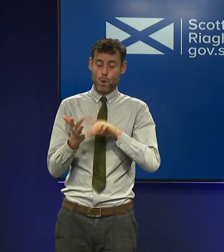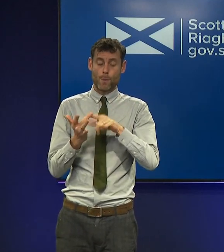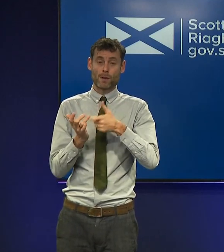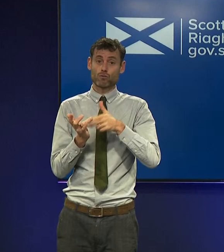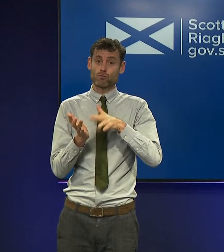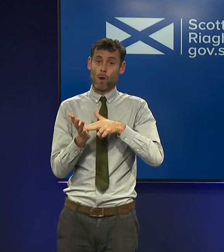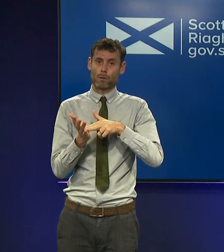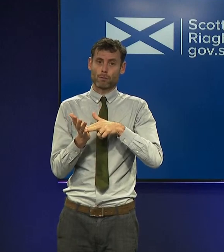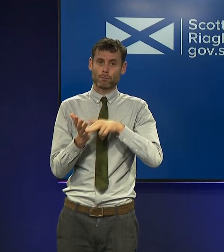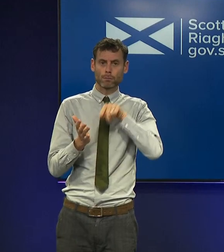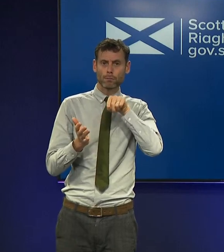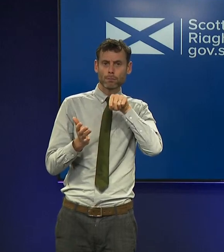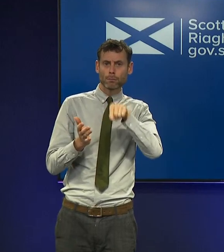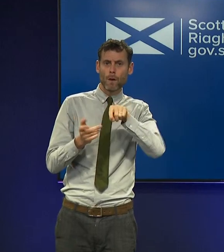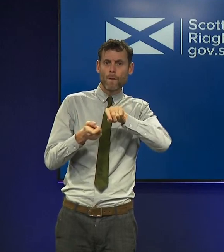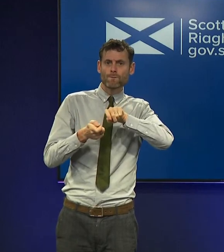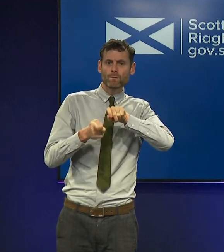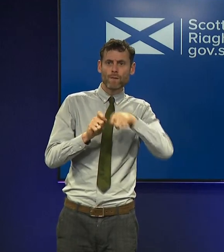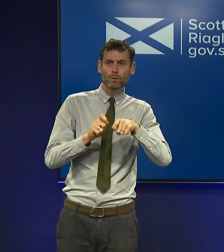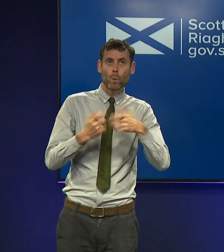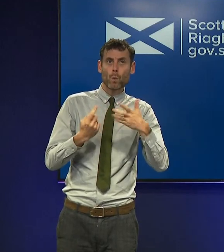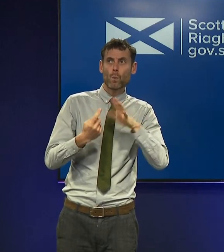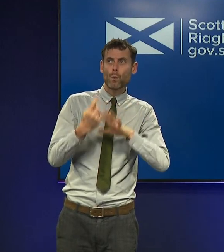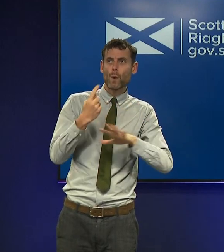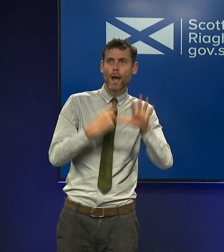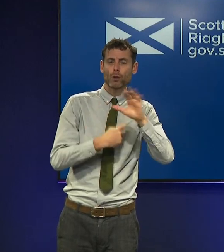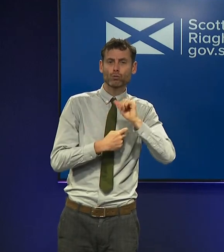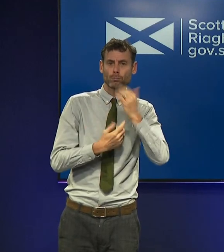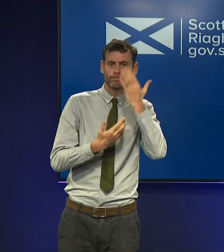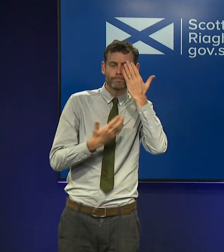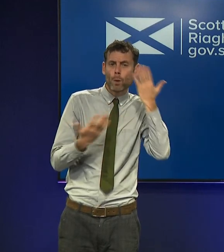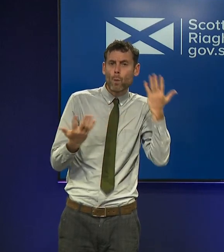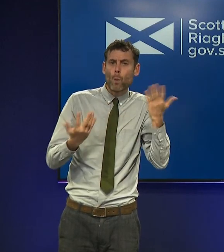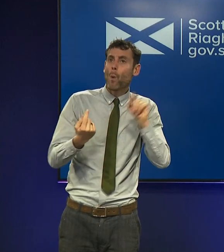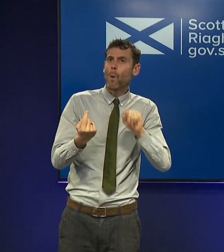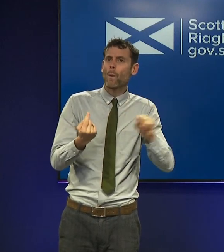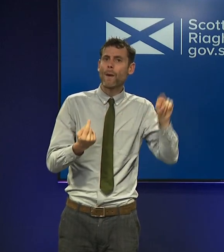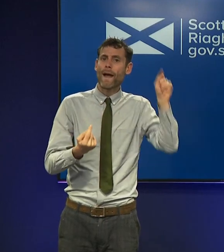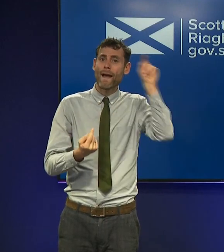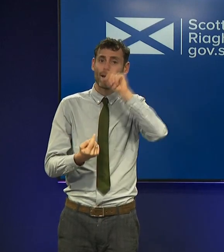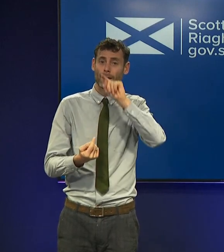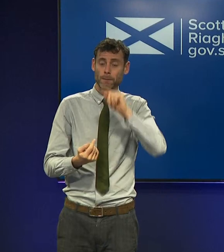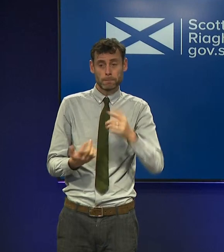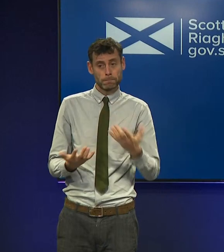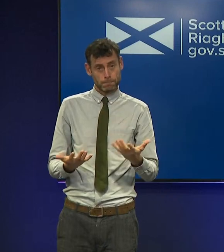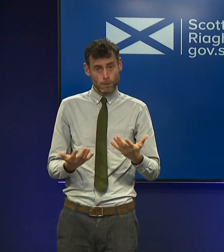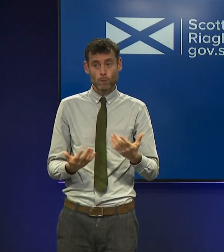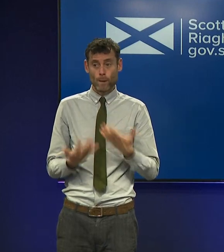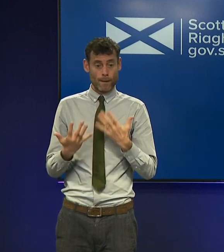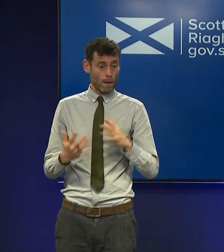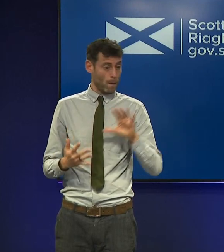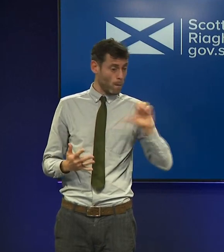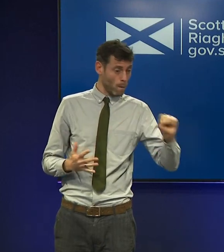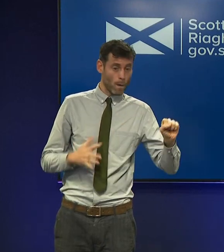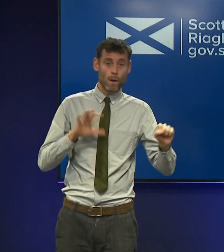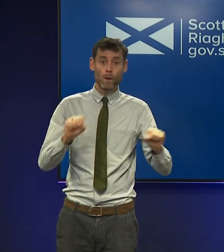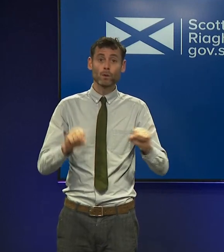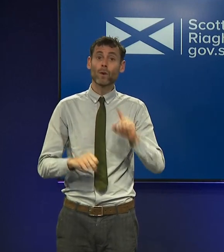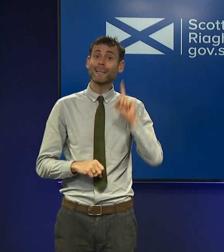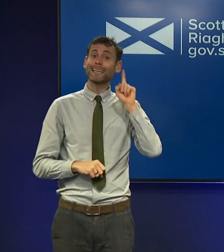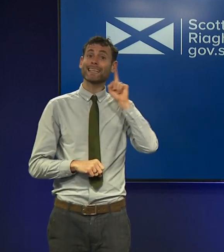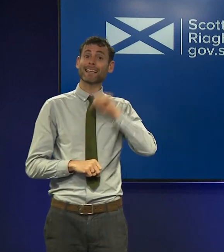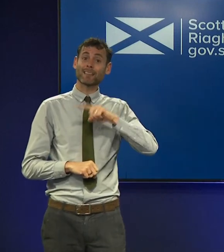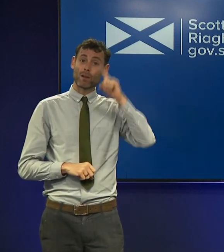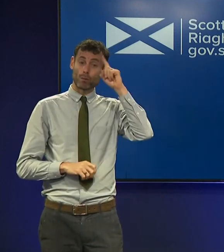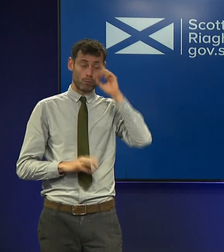So we can't say for certain. There are countries literally every hour right now detecting cases of it. This time yesterday, we didn't know we